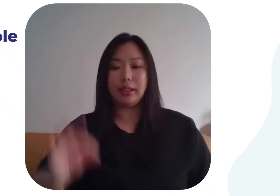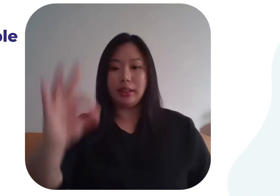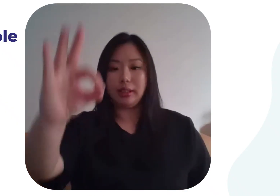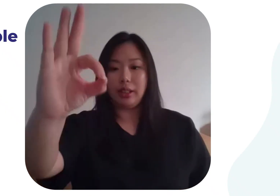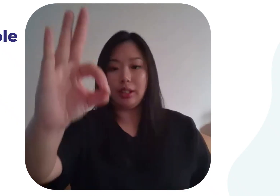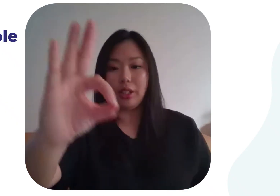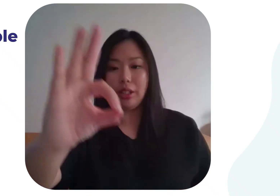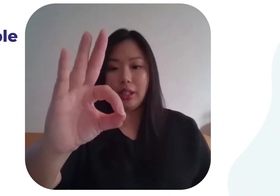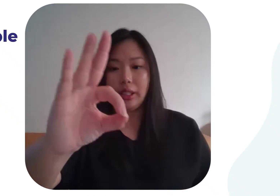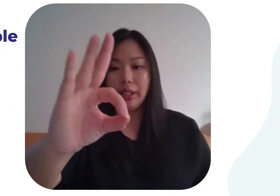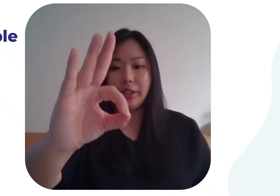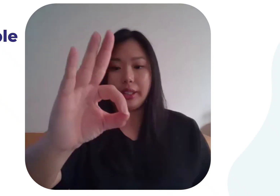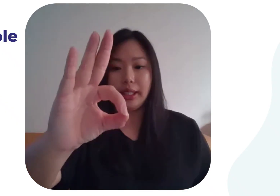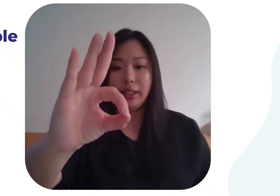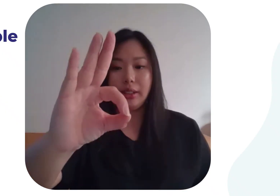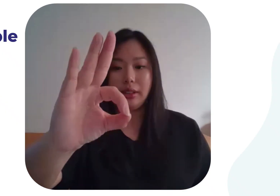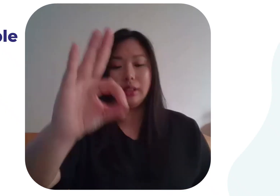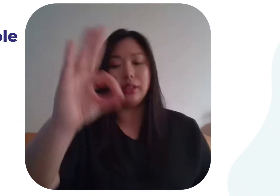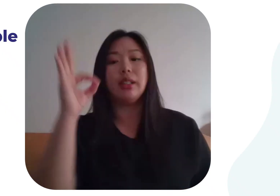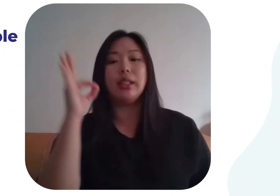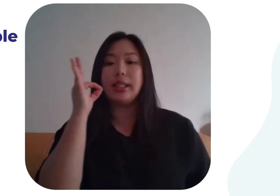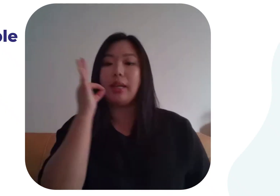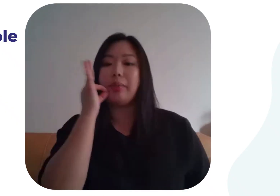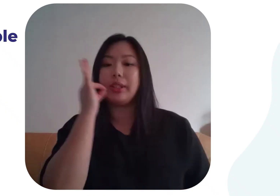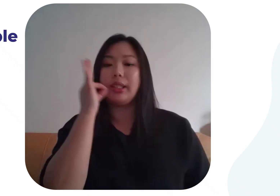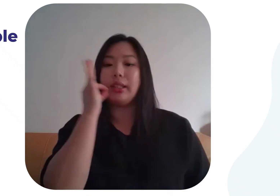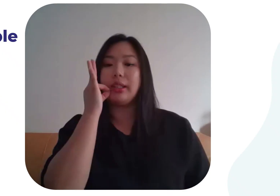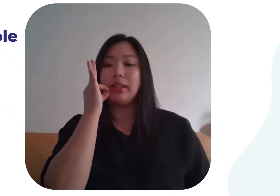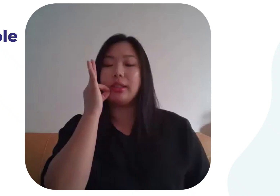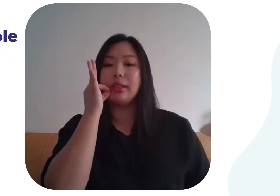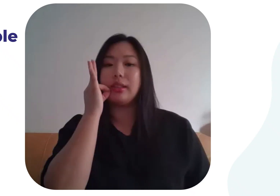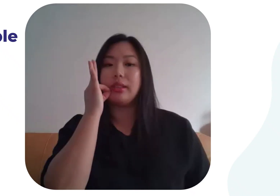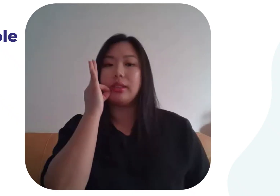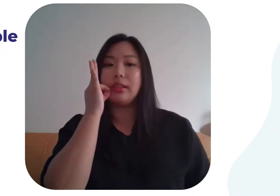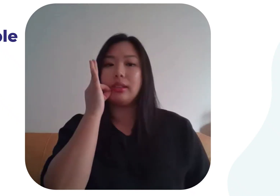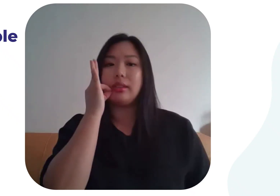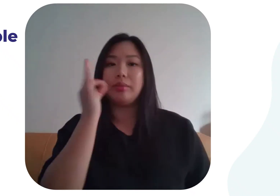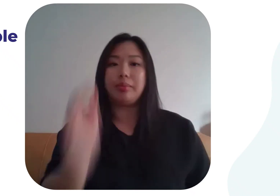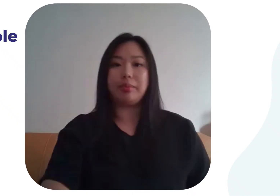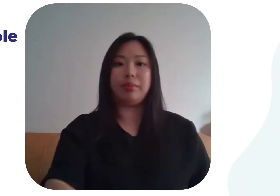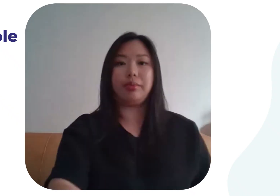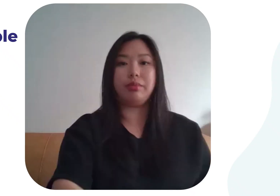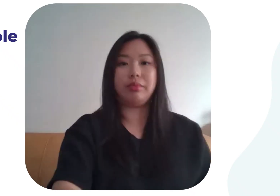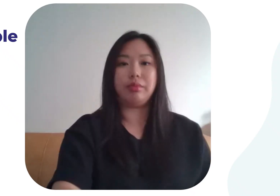Dentist, the letter D, tap your teeth.